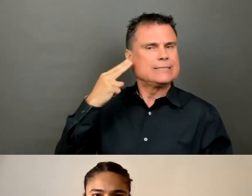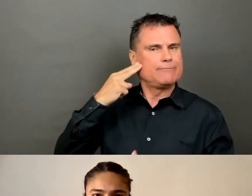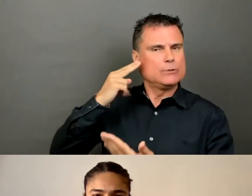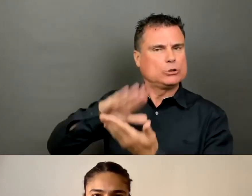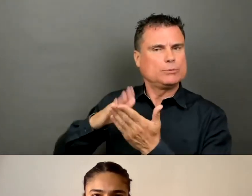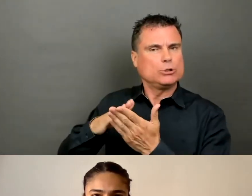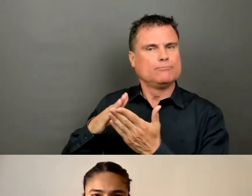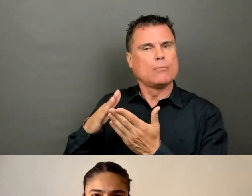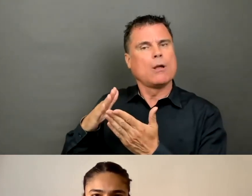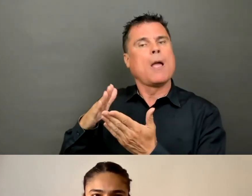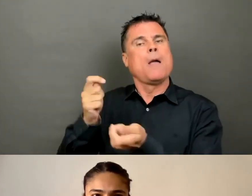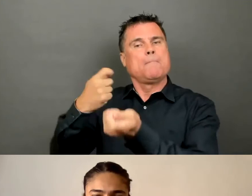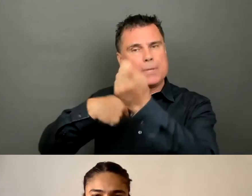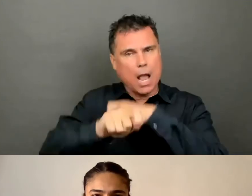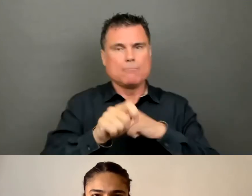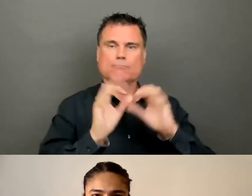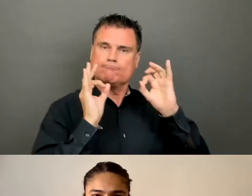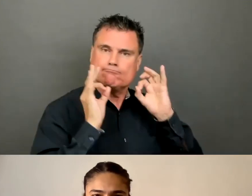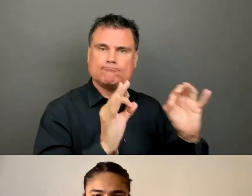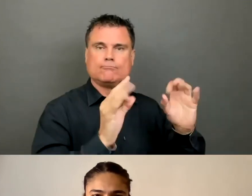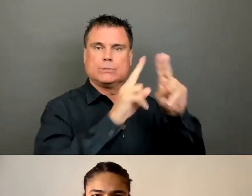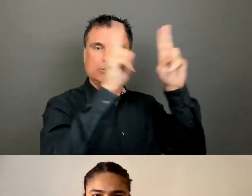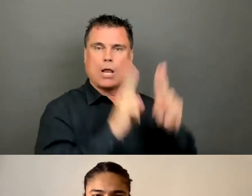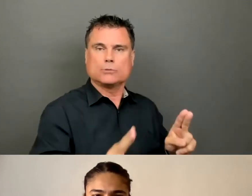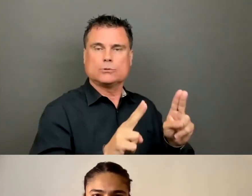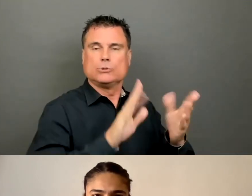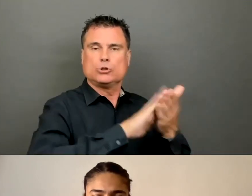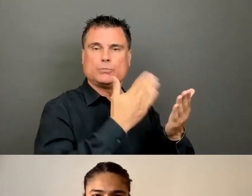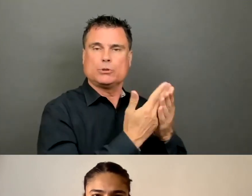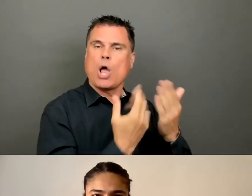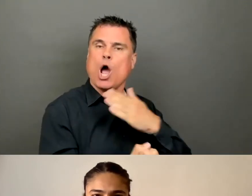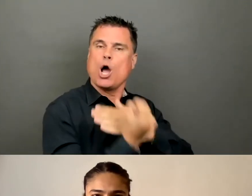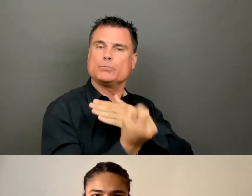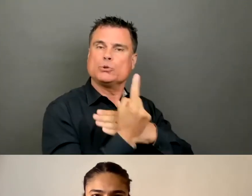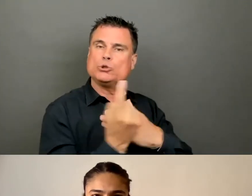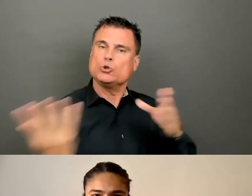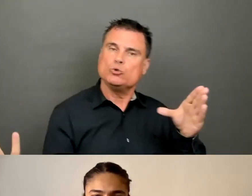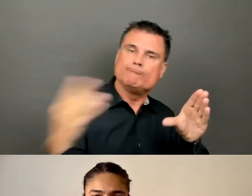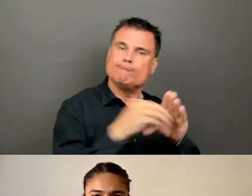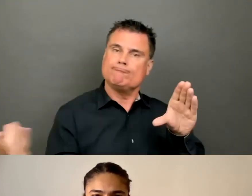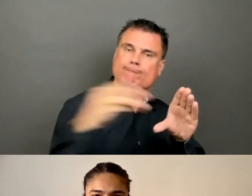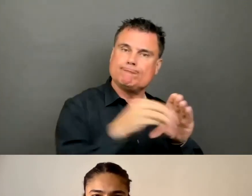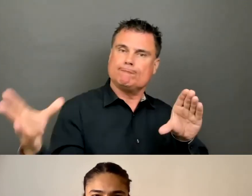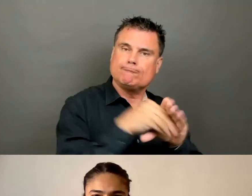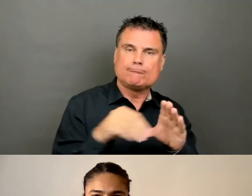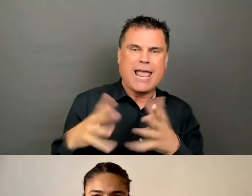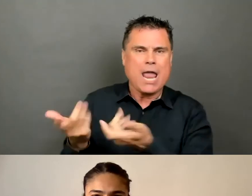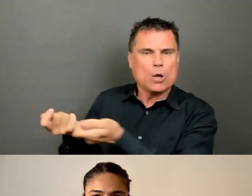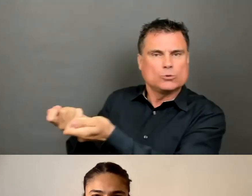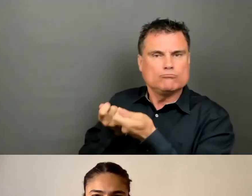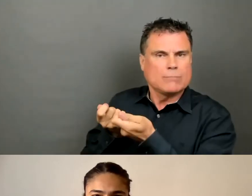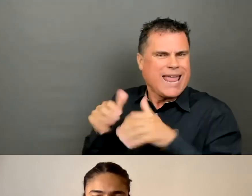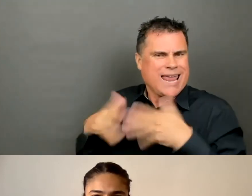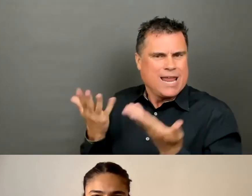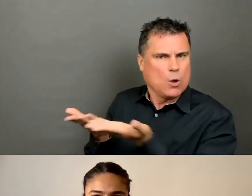how do we make sure that deaf interpreters also become then international sign interpreters, and